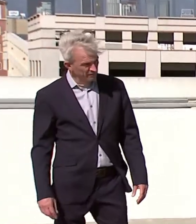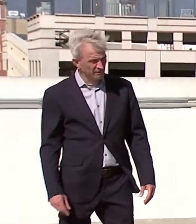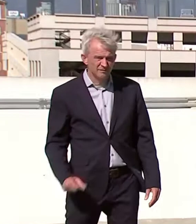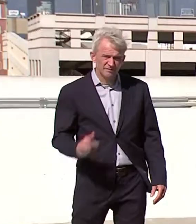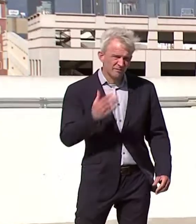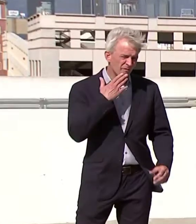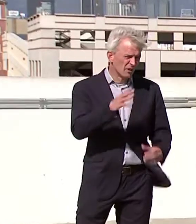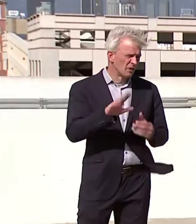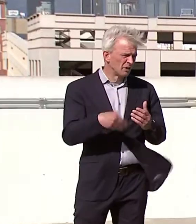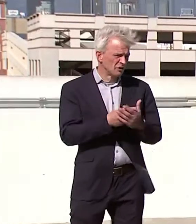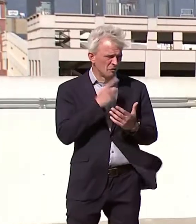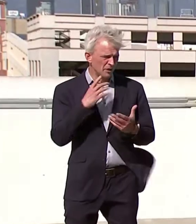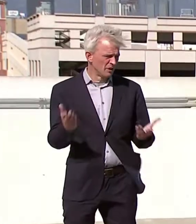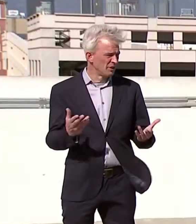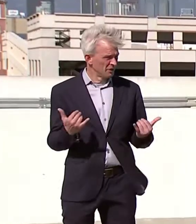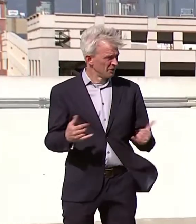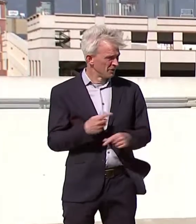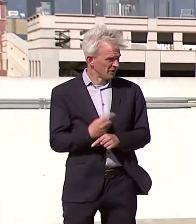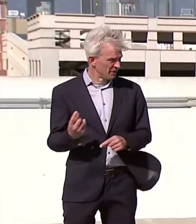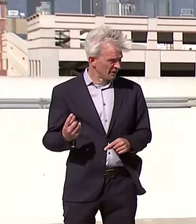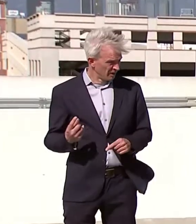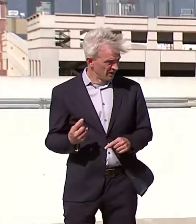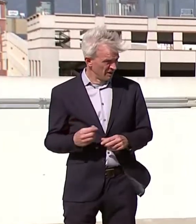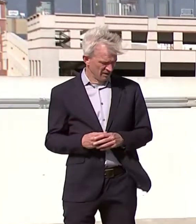Thanks all for being here today. I want to thank the